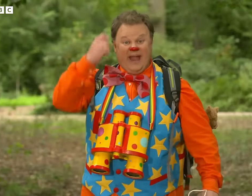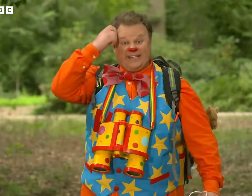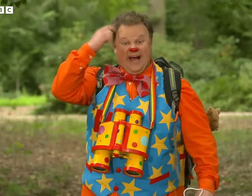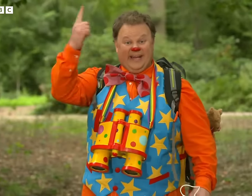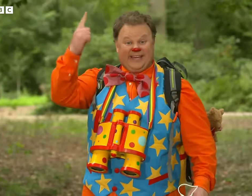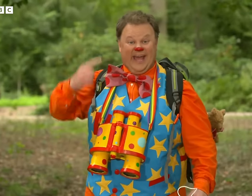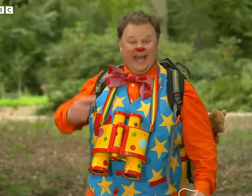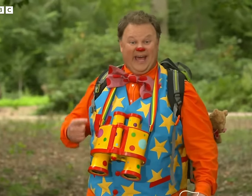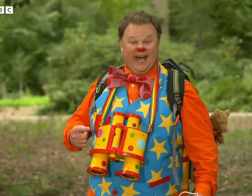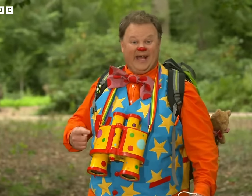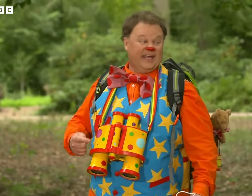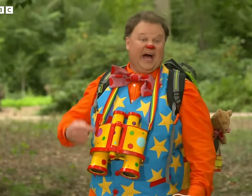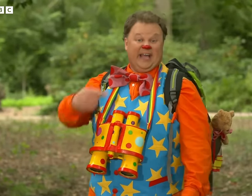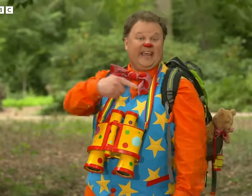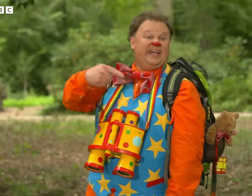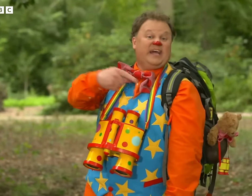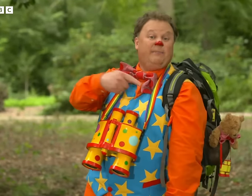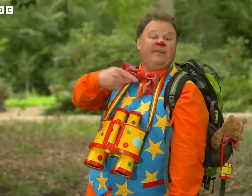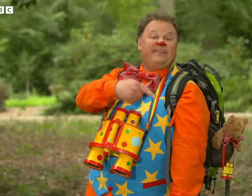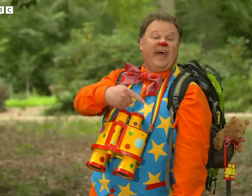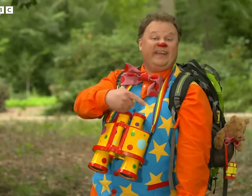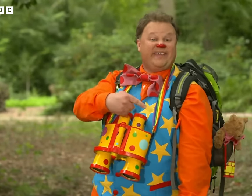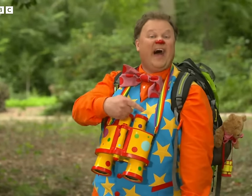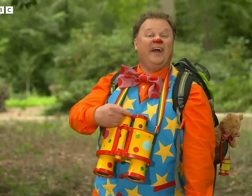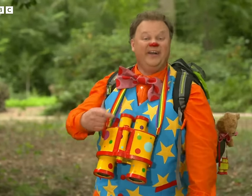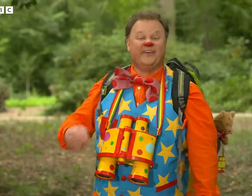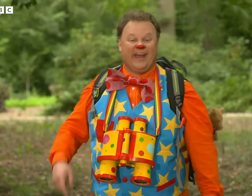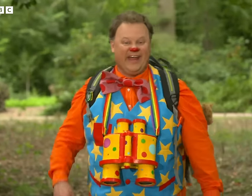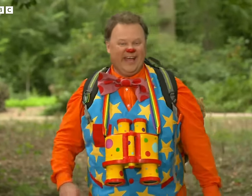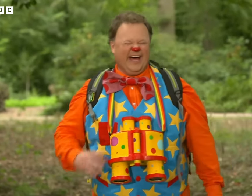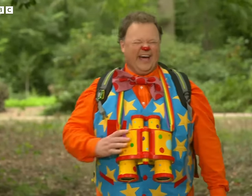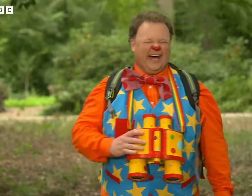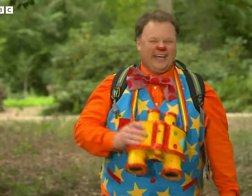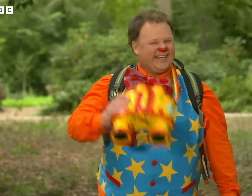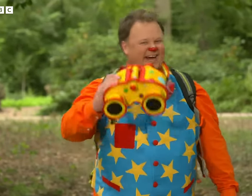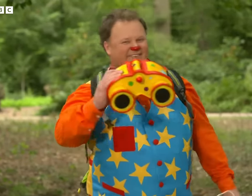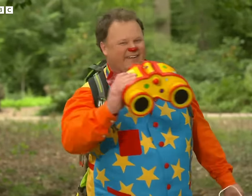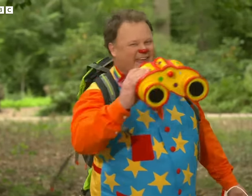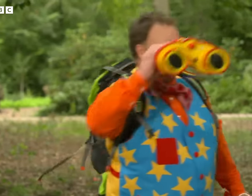Great idea! I think Tumble Ted is hungry. Come on then.